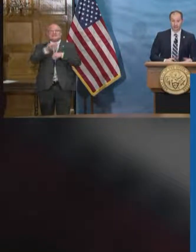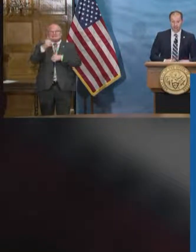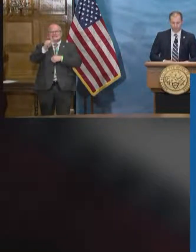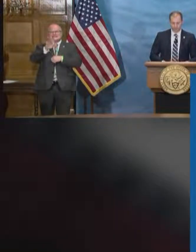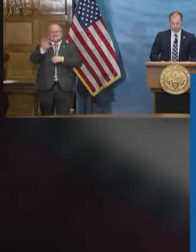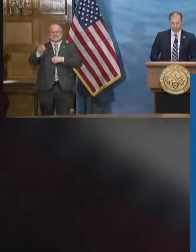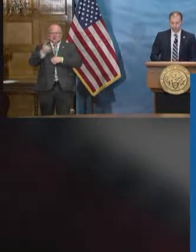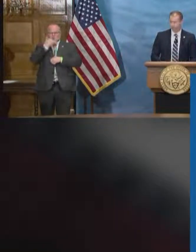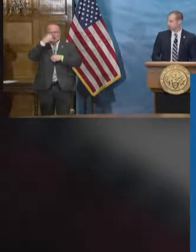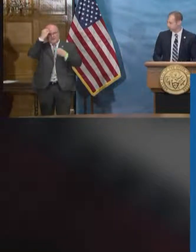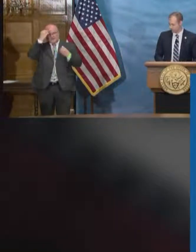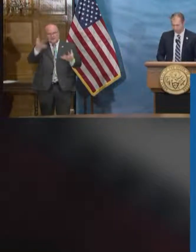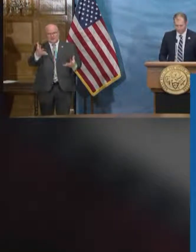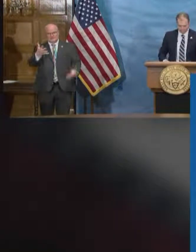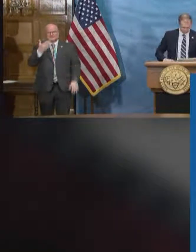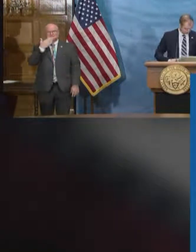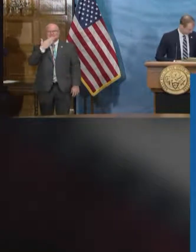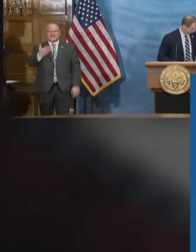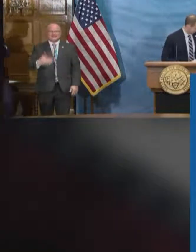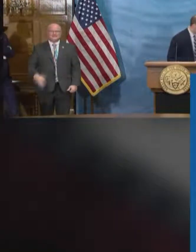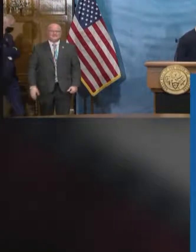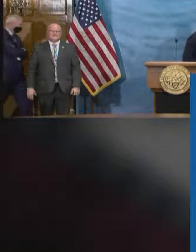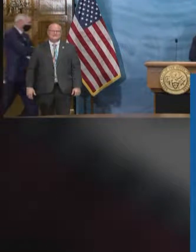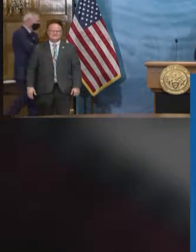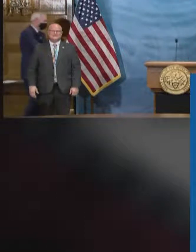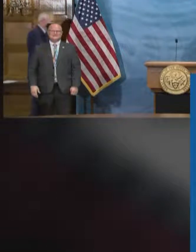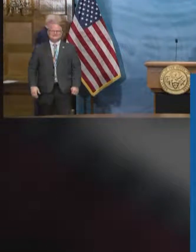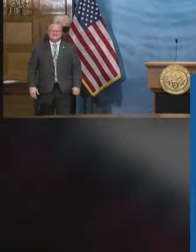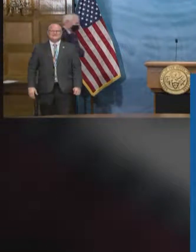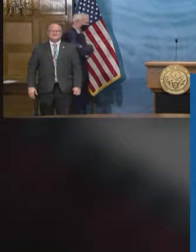incorrect information. Thank you, Governor.